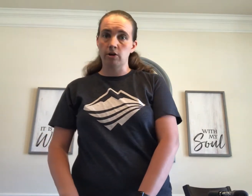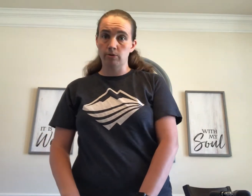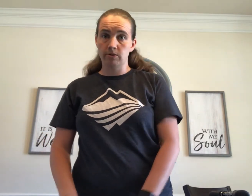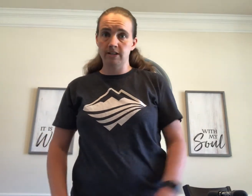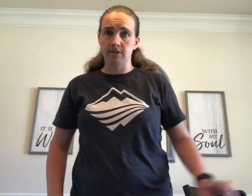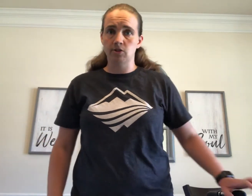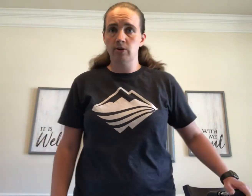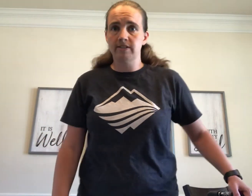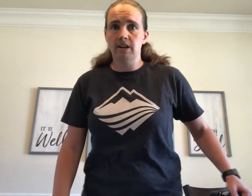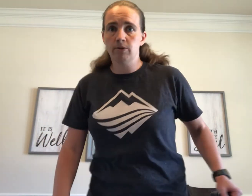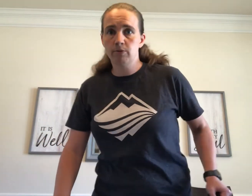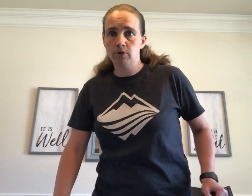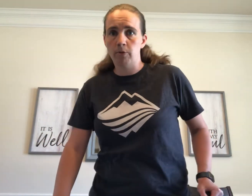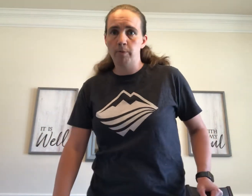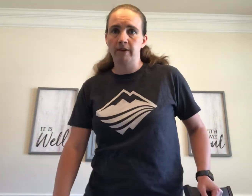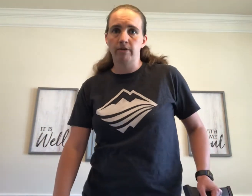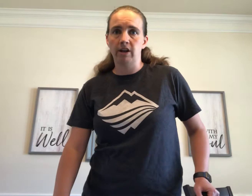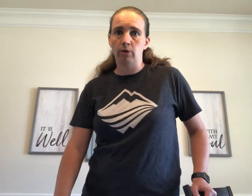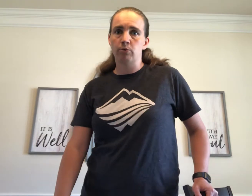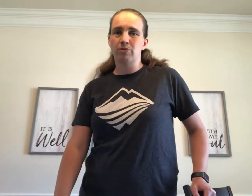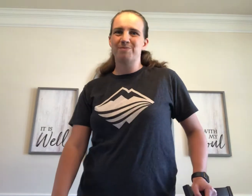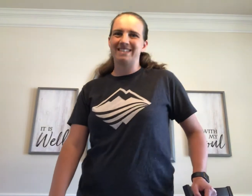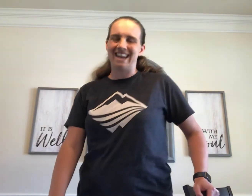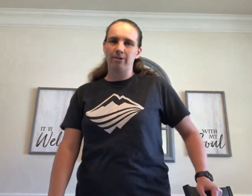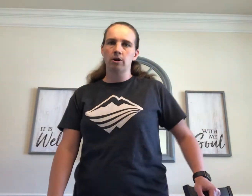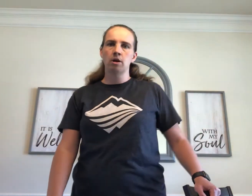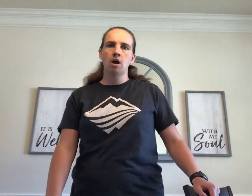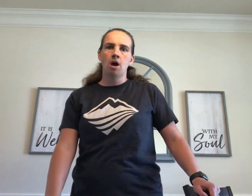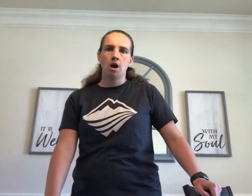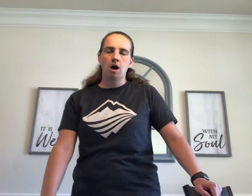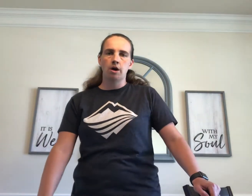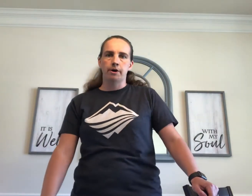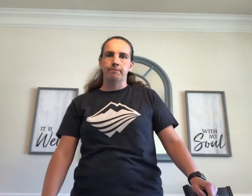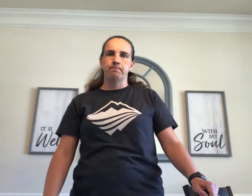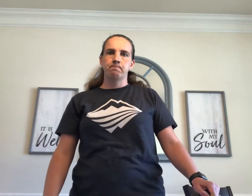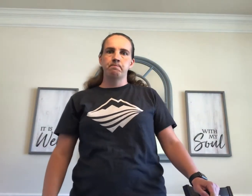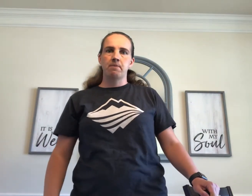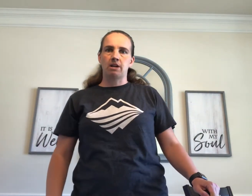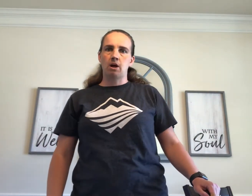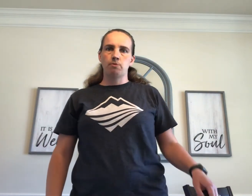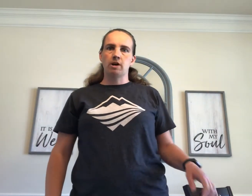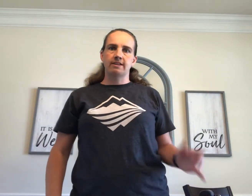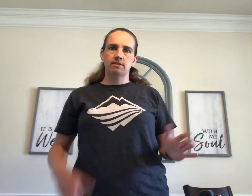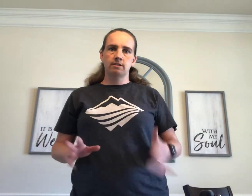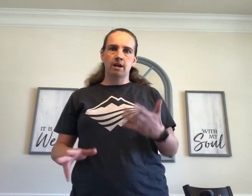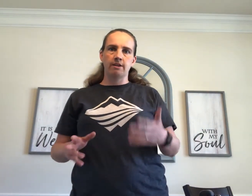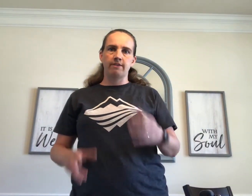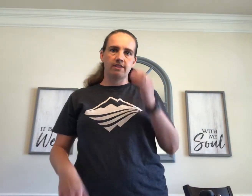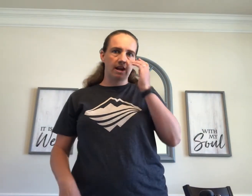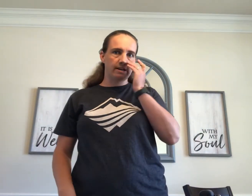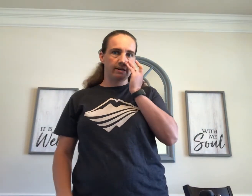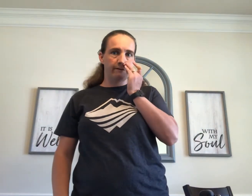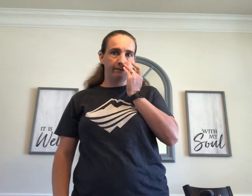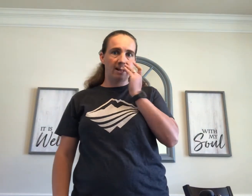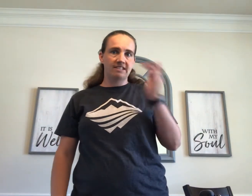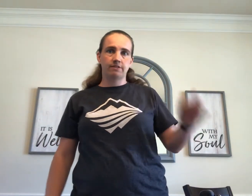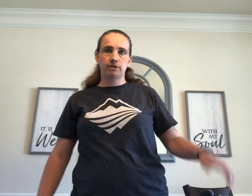used in the stories they go through, so I'm hoping if we can go through them together, that'll help you guys kind of get the idea of the last of the